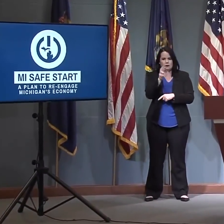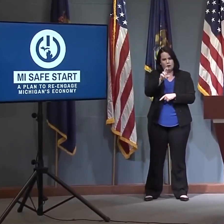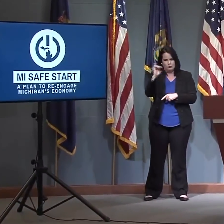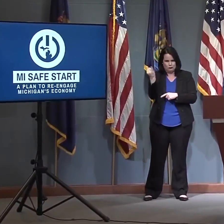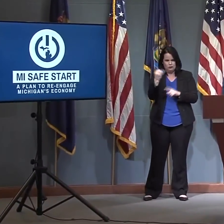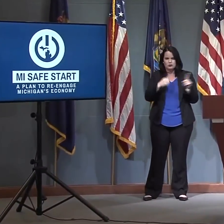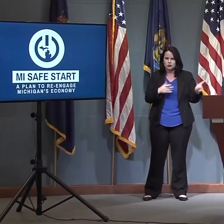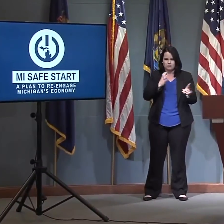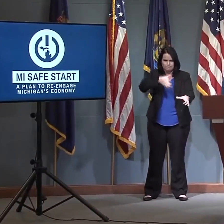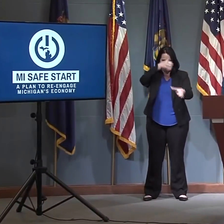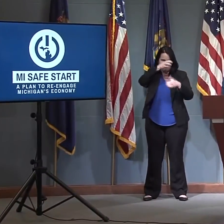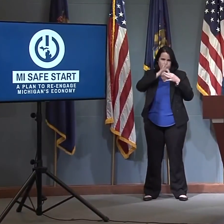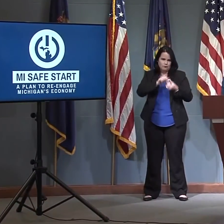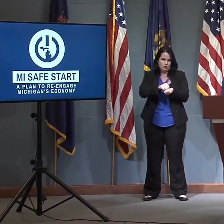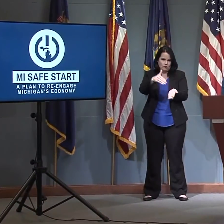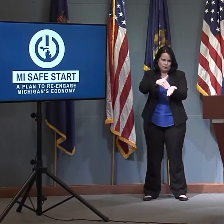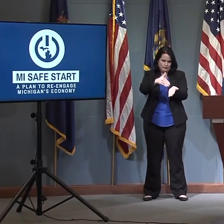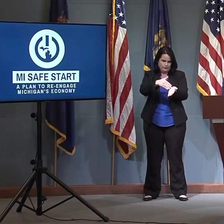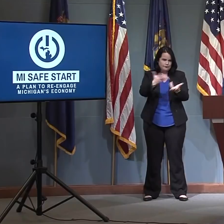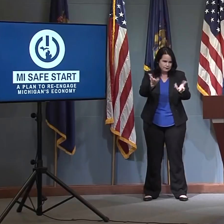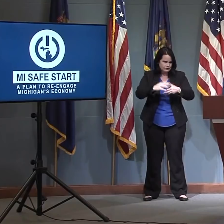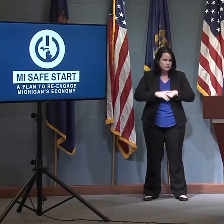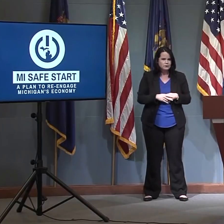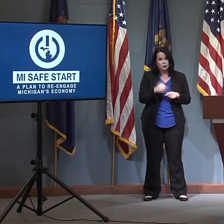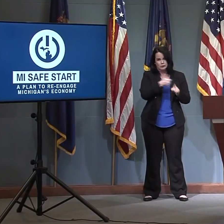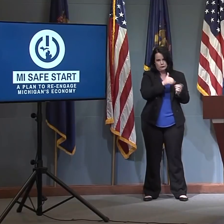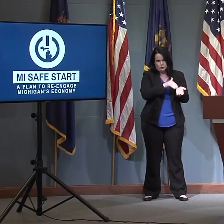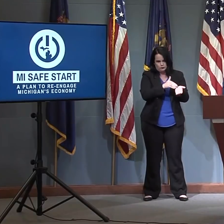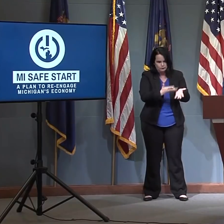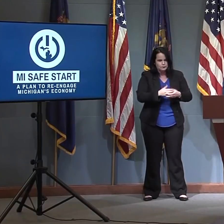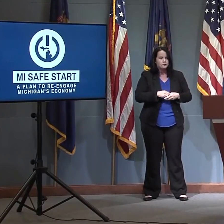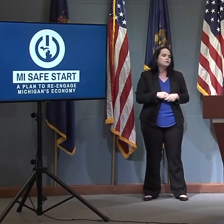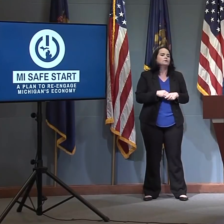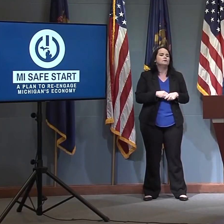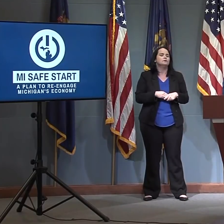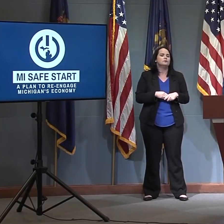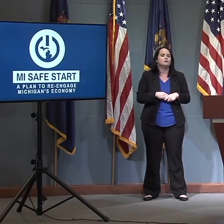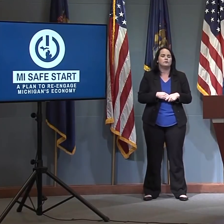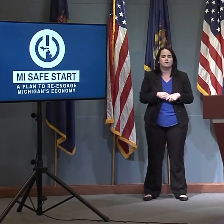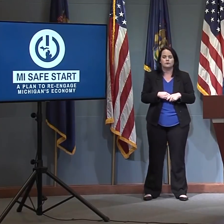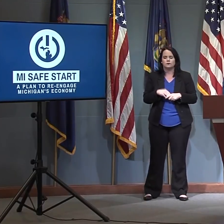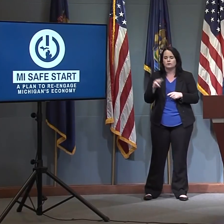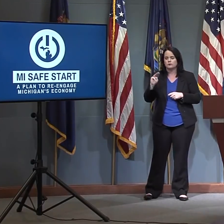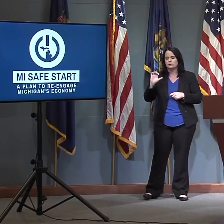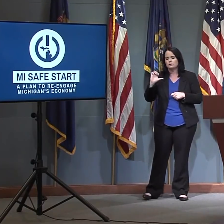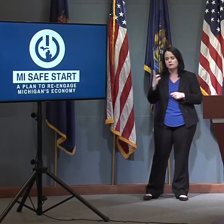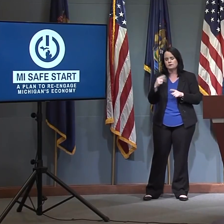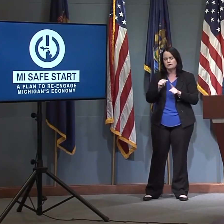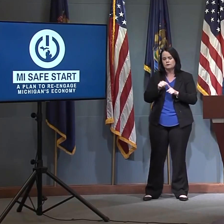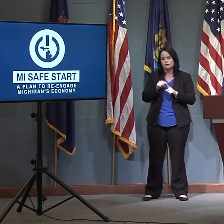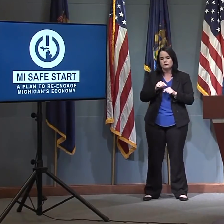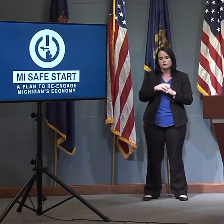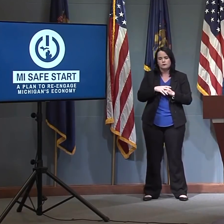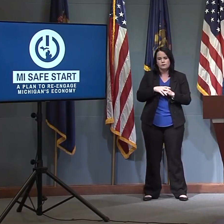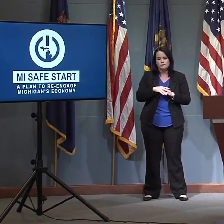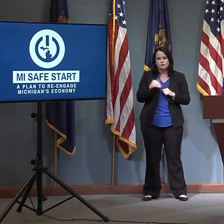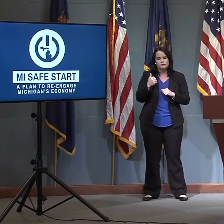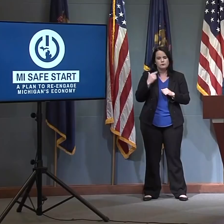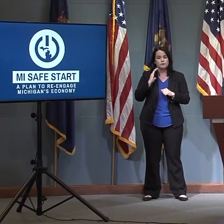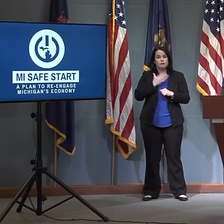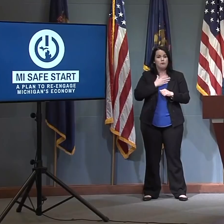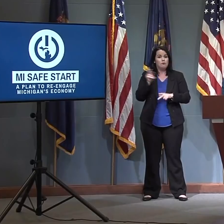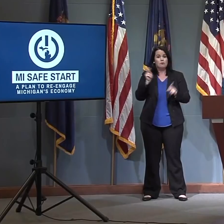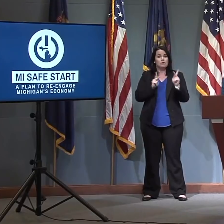the medical doctor on the stage. I'll just say this. Michigan has the 10th largest population in the